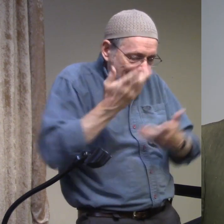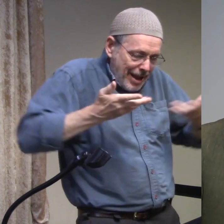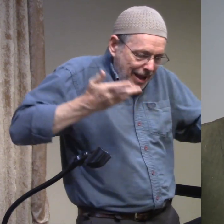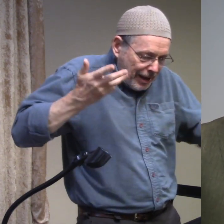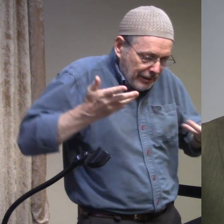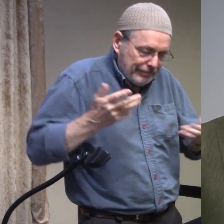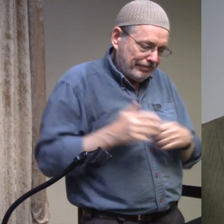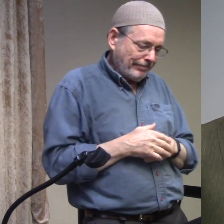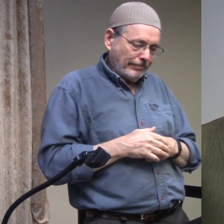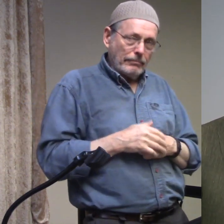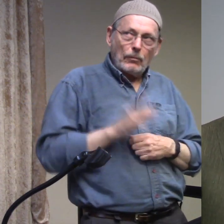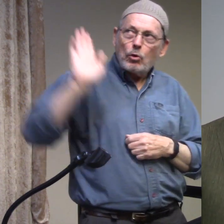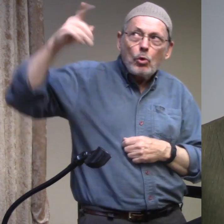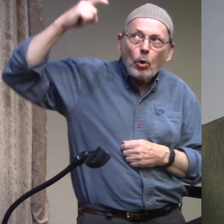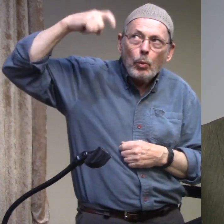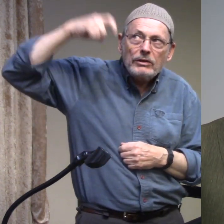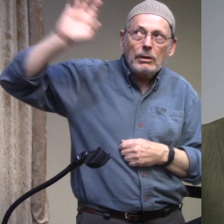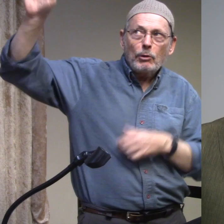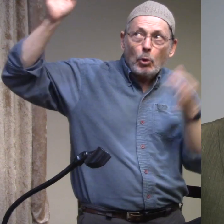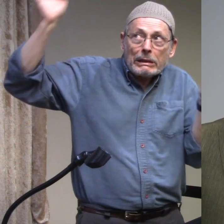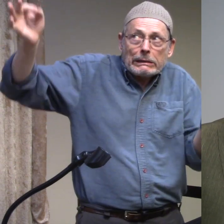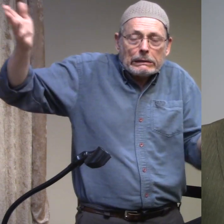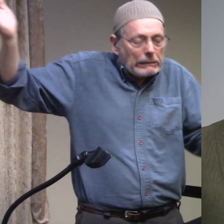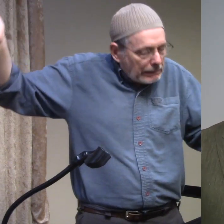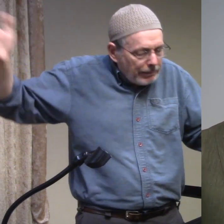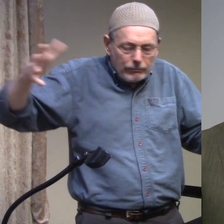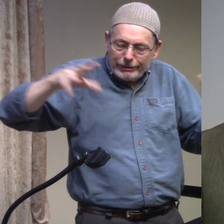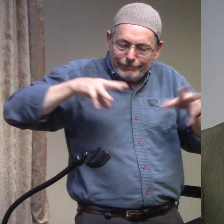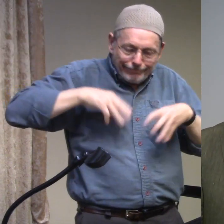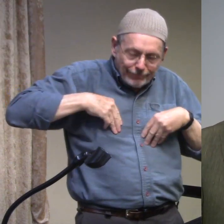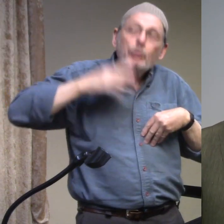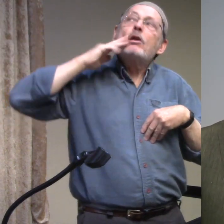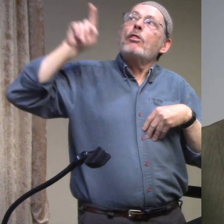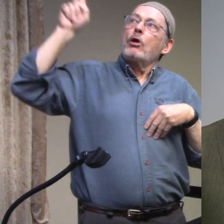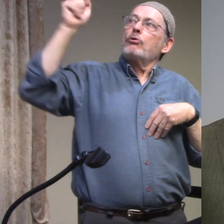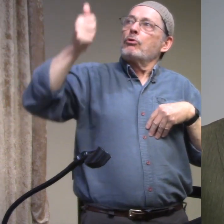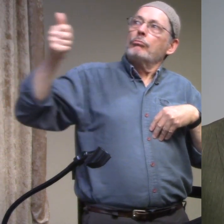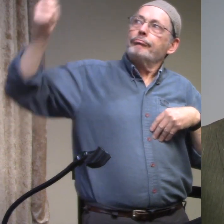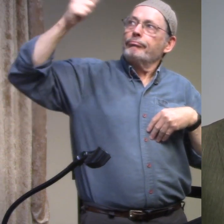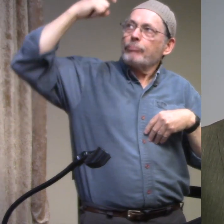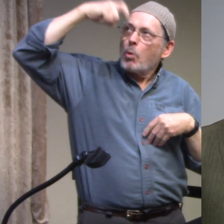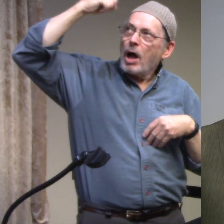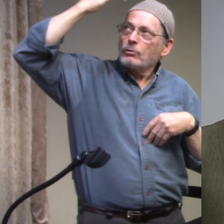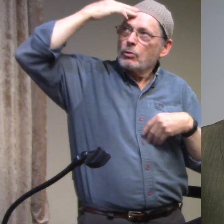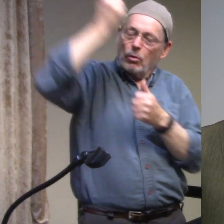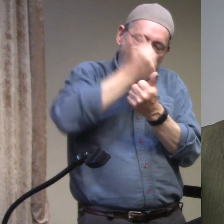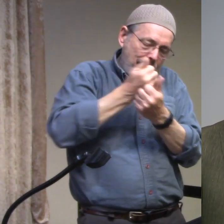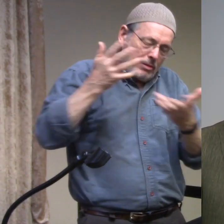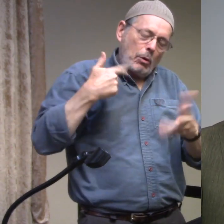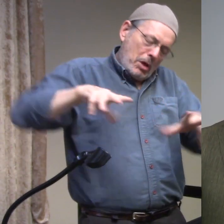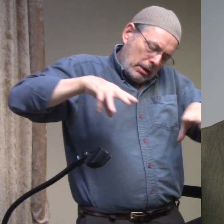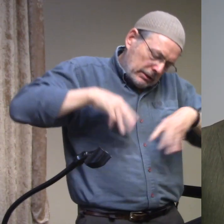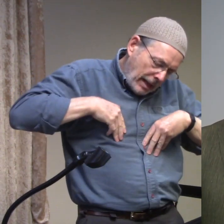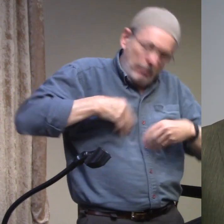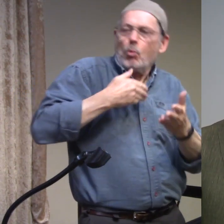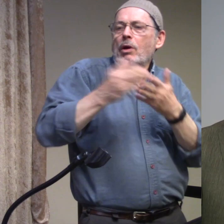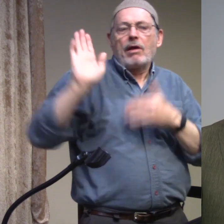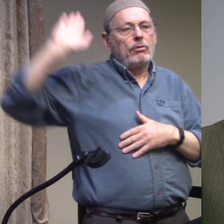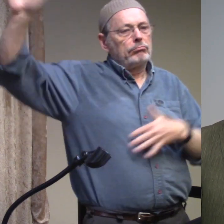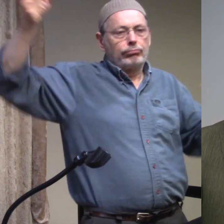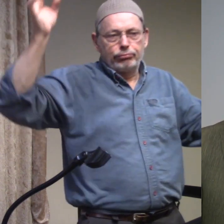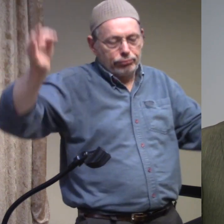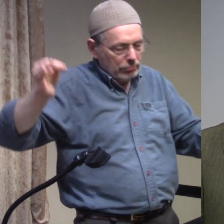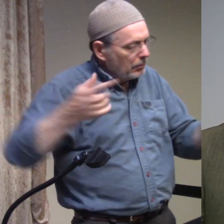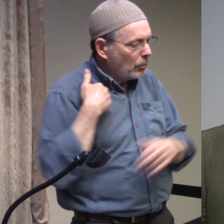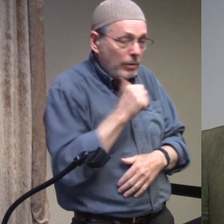the wisdoms and what decisions you make, but we know you are the all-wise. So we accept whatever you do.